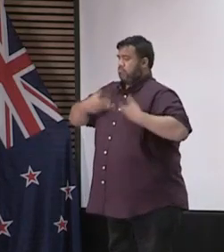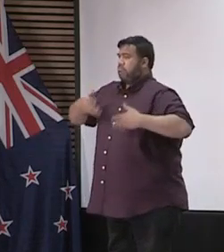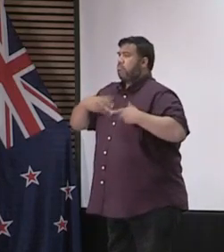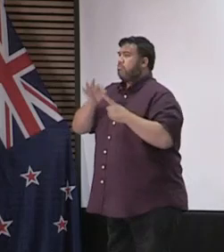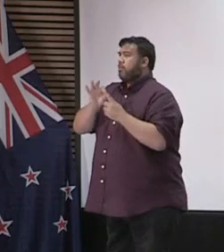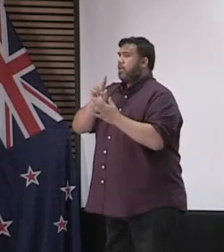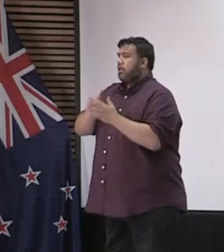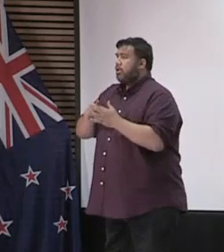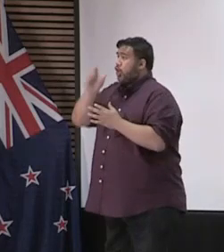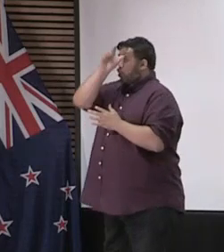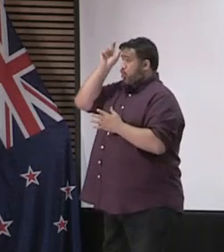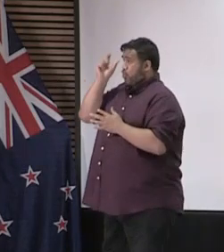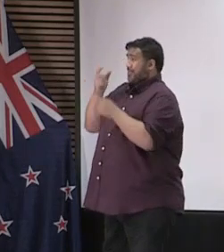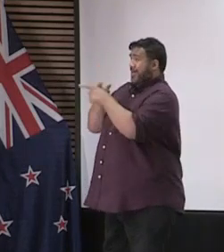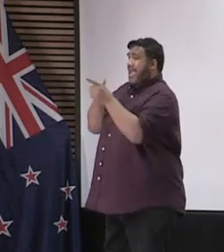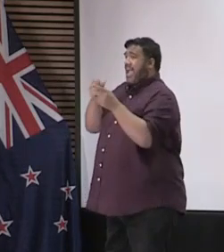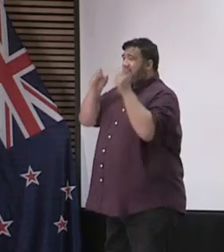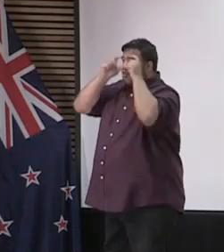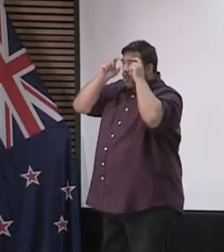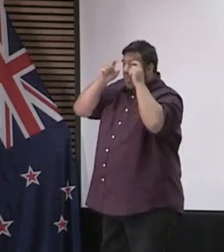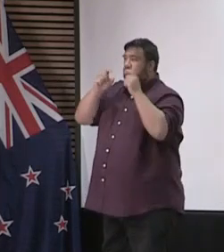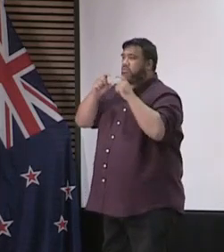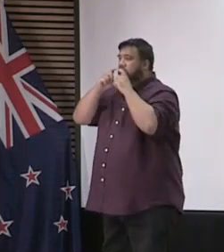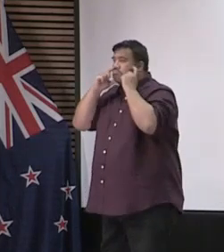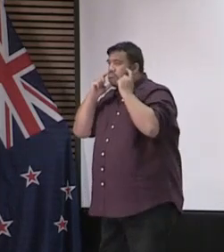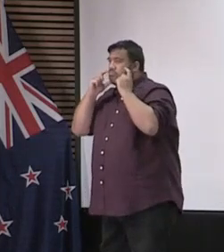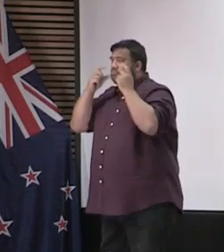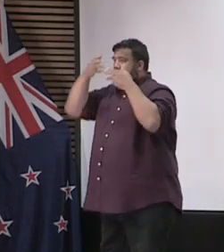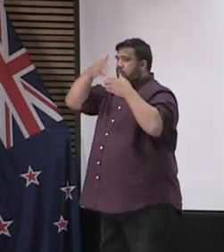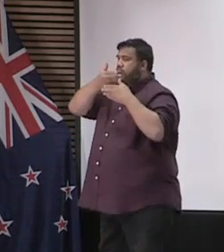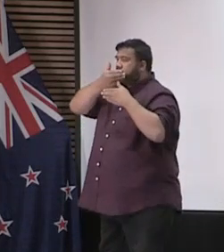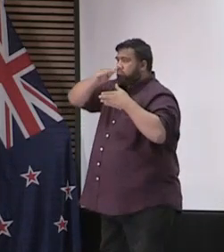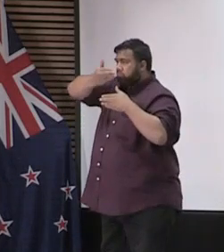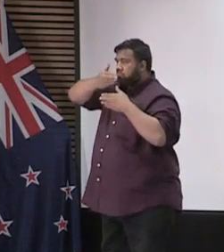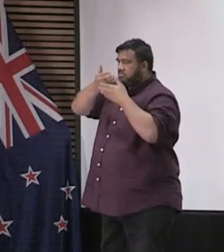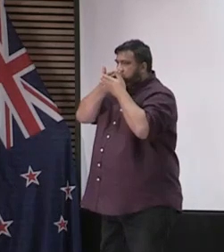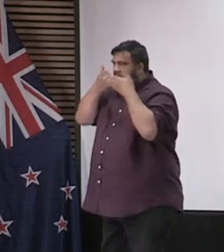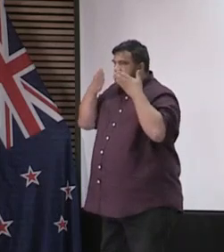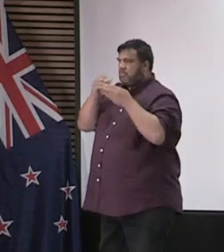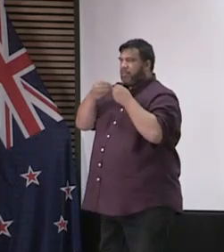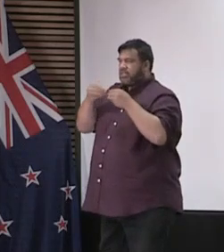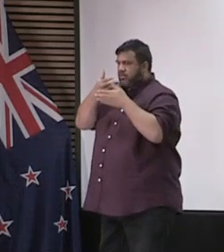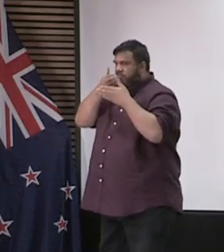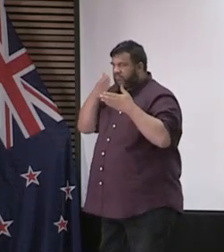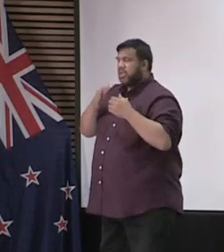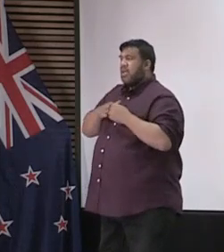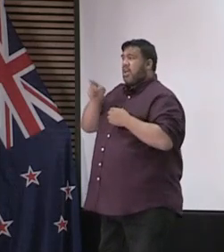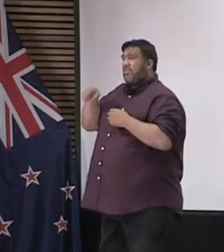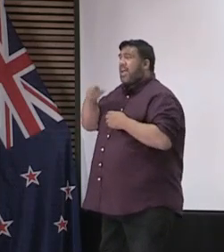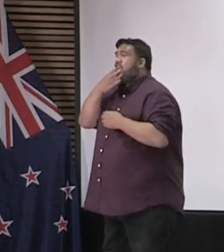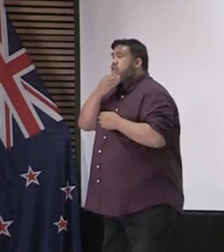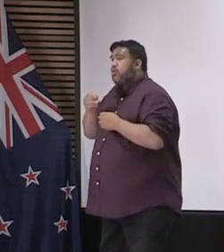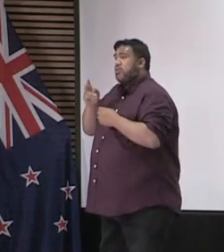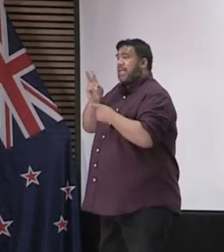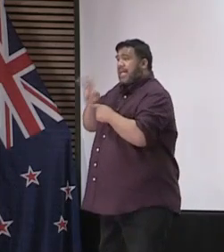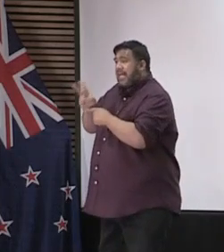be reusing masks, goggles, visors? Understand that that's been recommended by the Ministry of Health, but the WHO says that they should only be